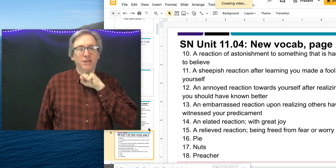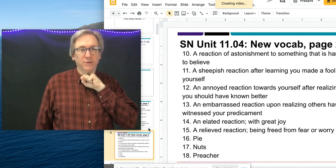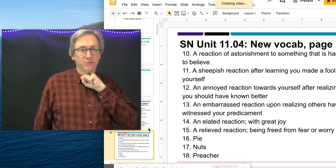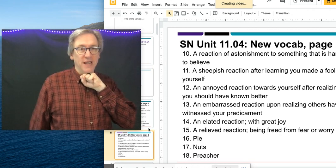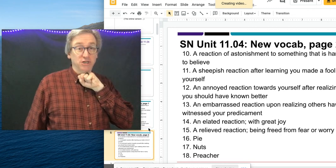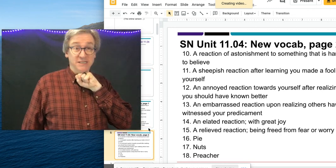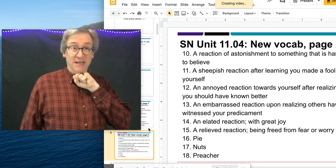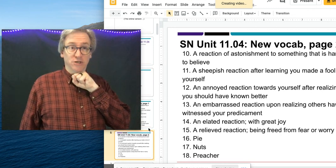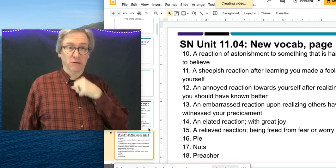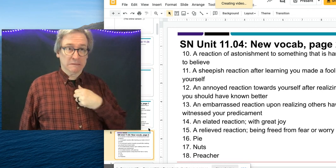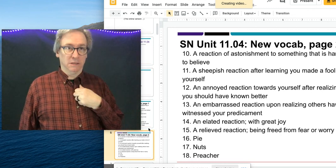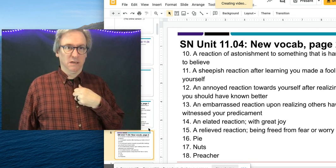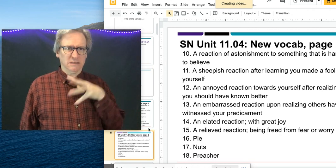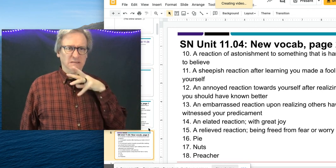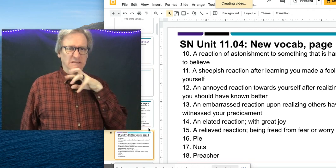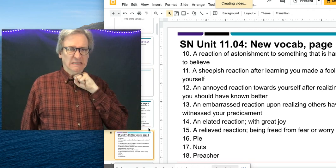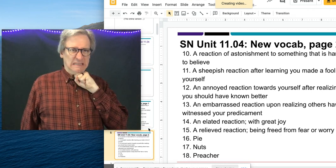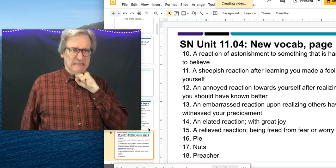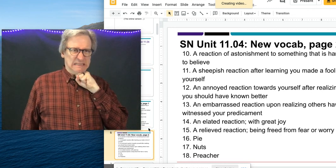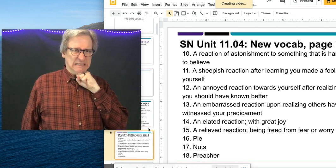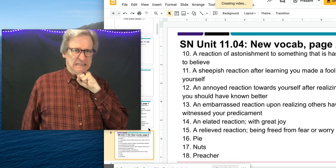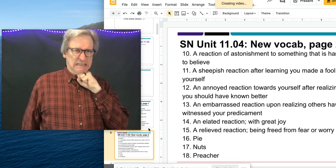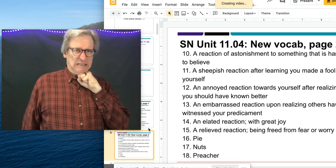So sheepish reaction is an internal. Oh,